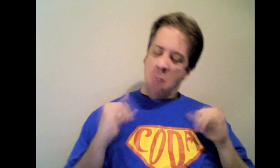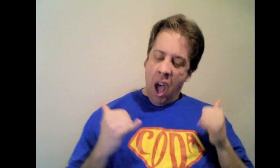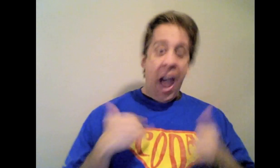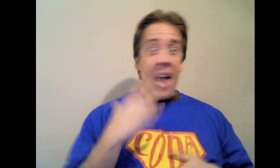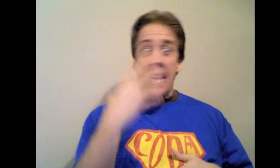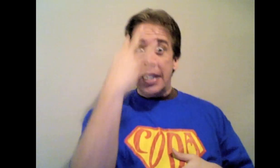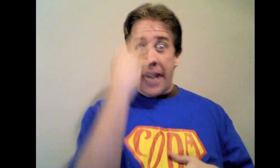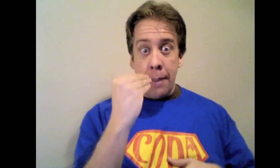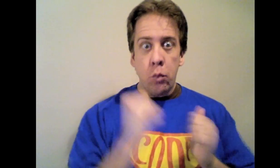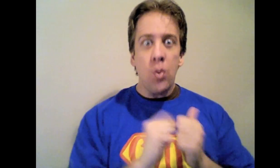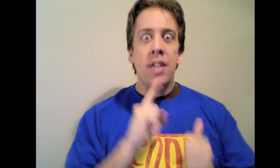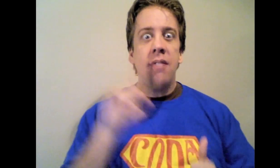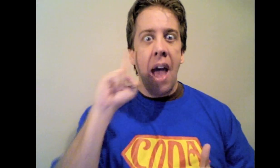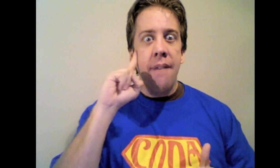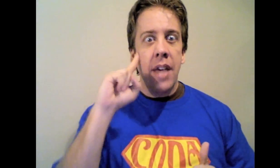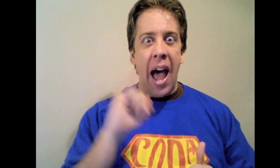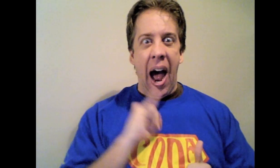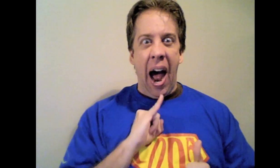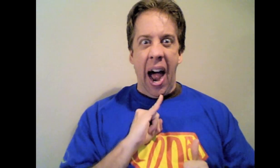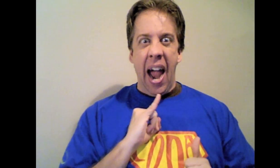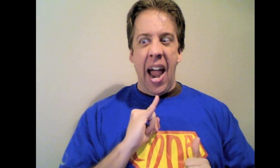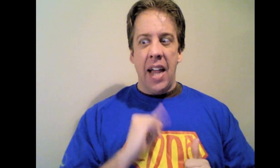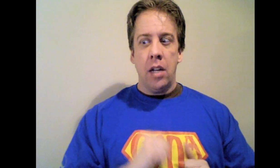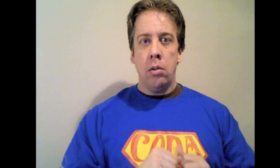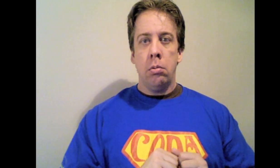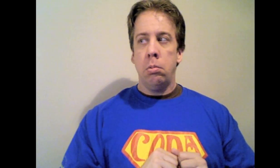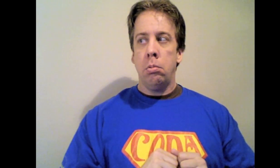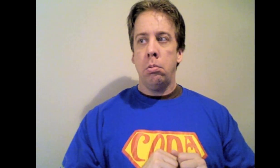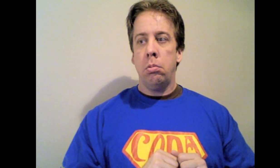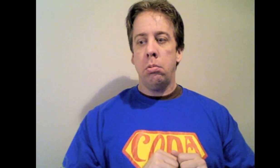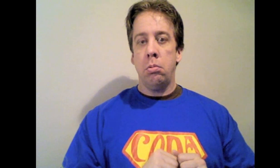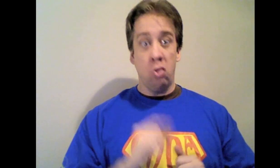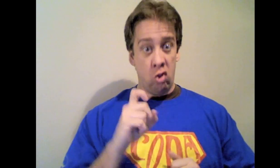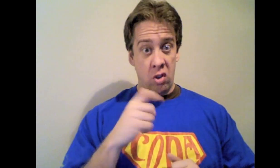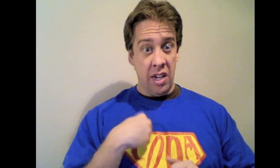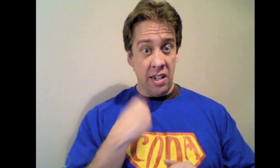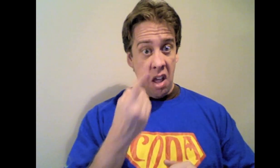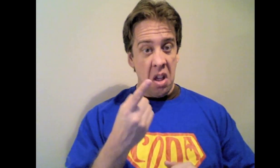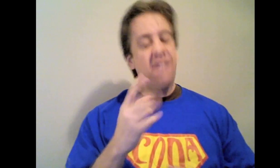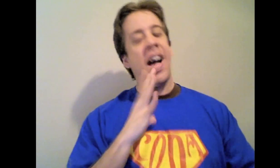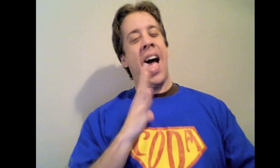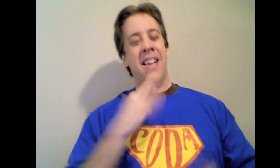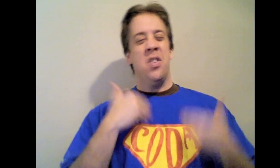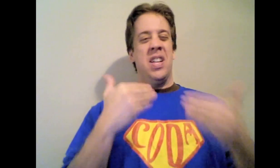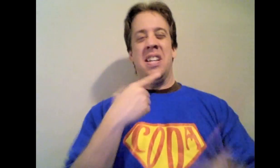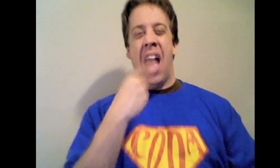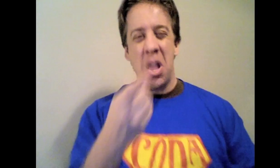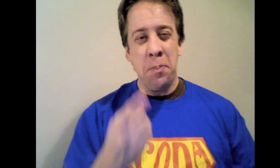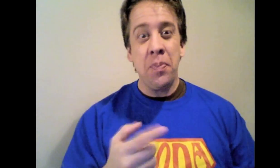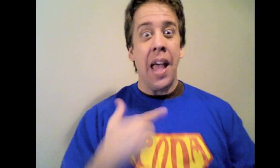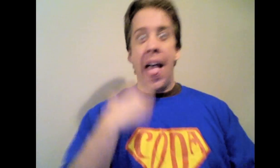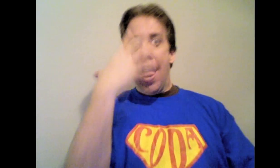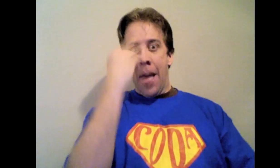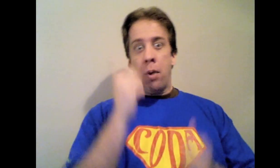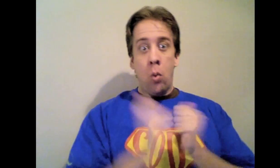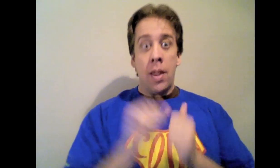party with deaf people. I sleep with deaf people. Should I be saying that? Yeah, why not? I'll tell you. I slept